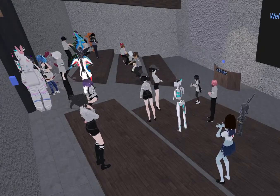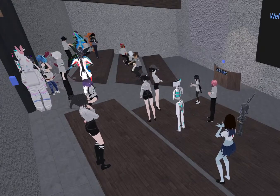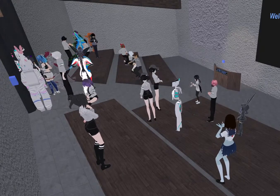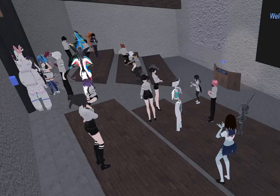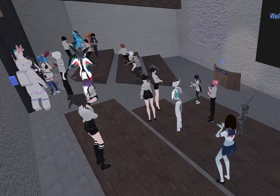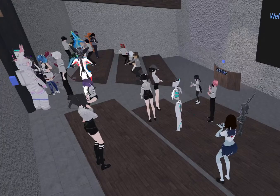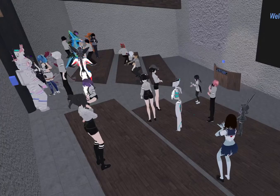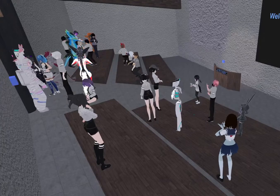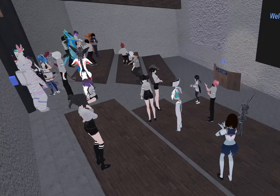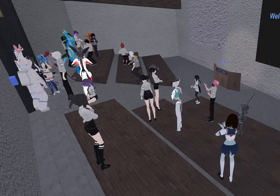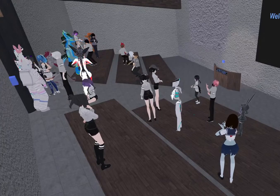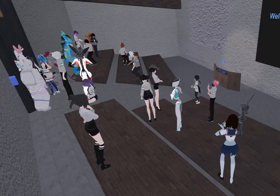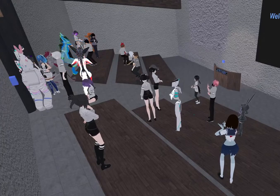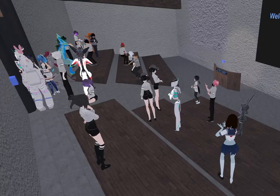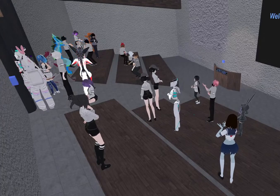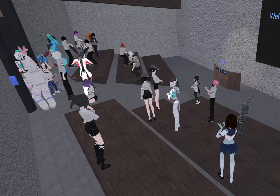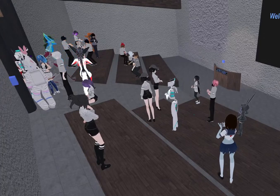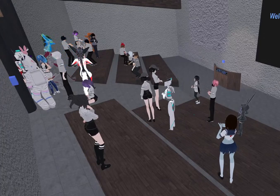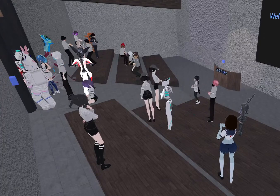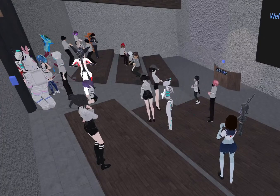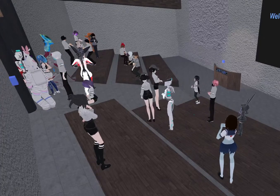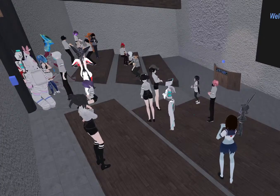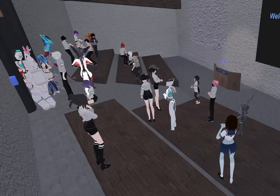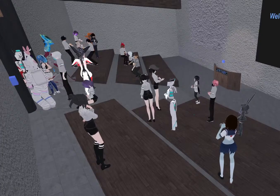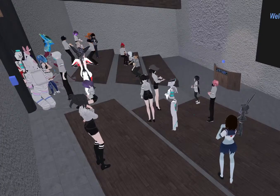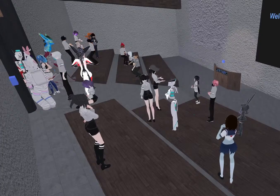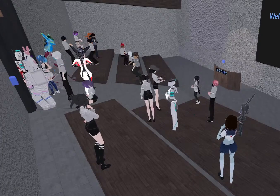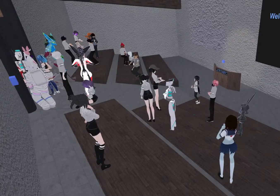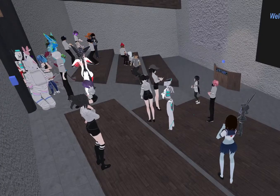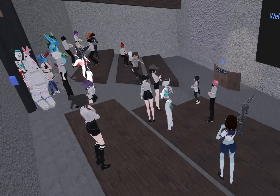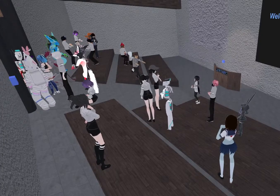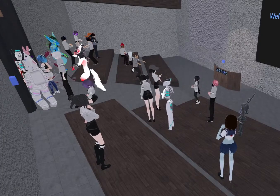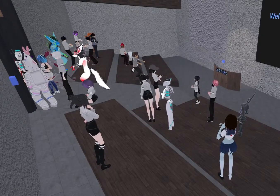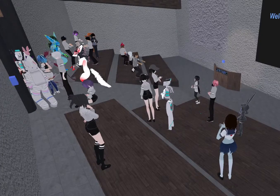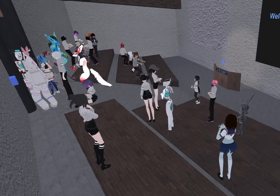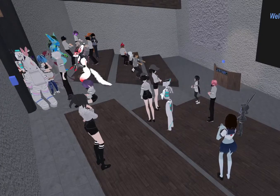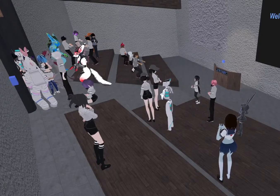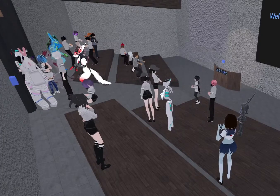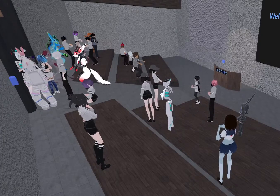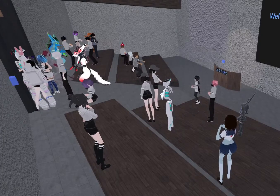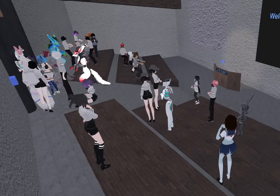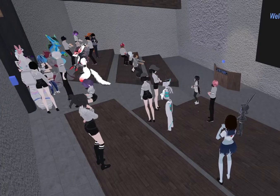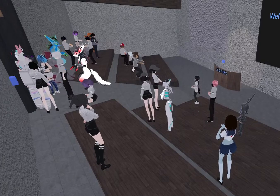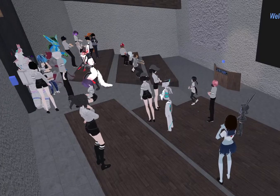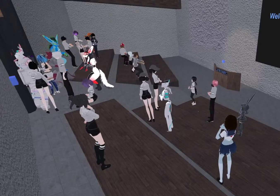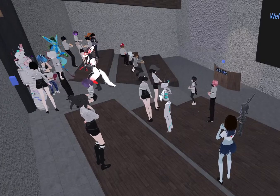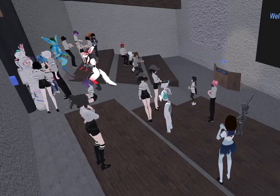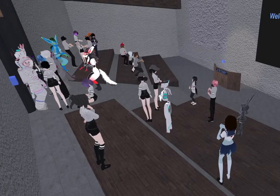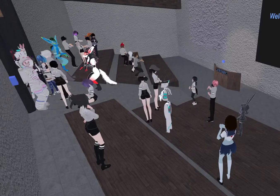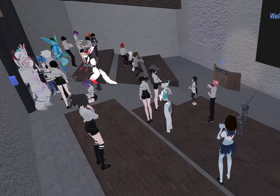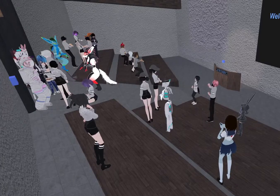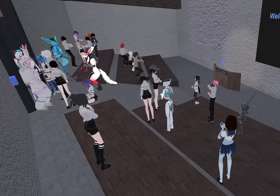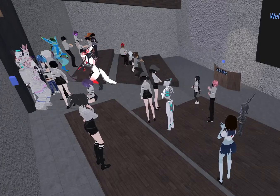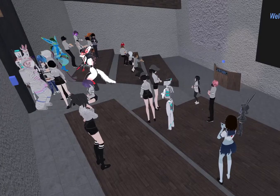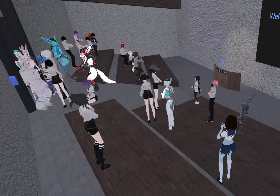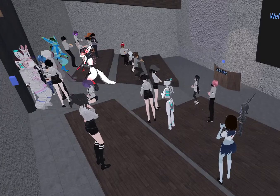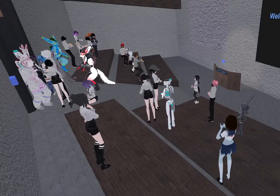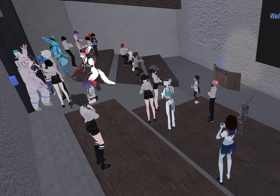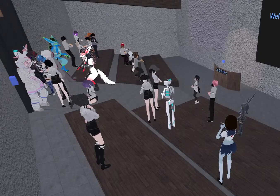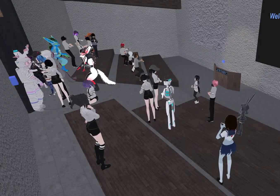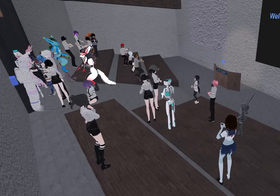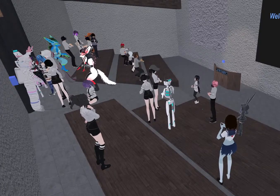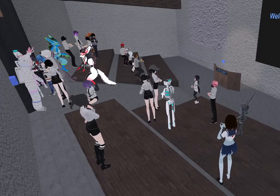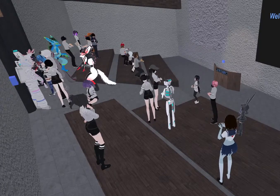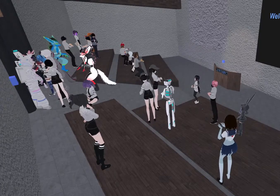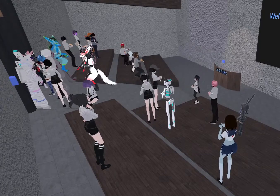feels like pressure on your skin, and it's really uncomfortable. And it could be itchy too, which is I hate being